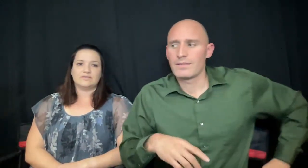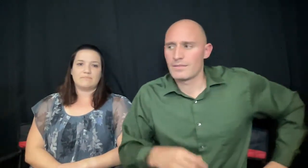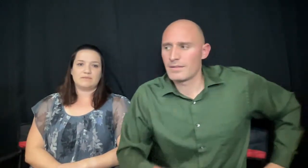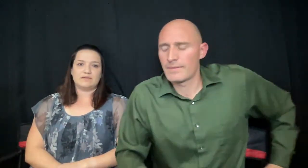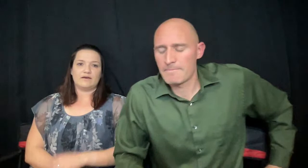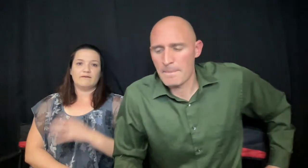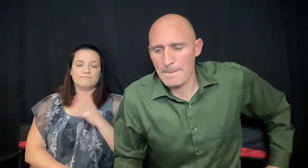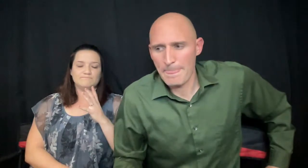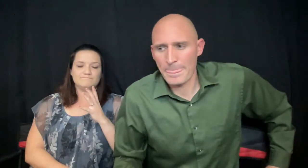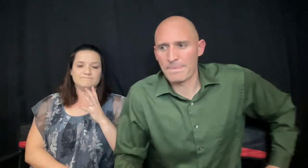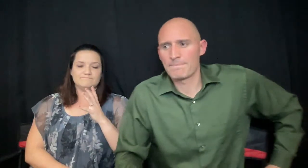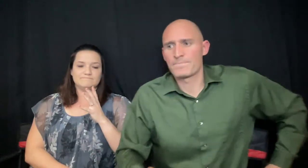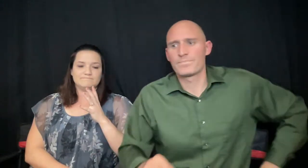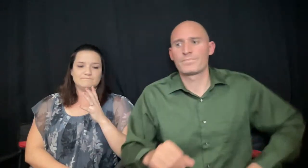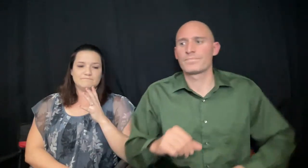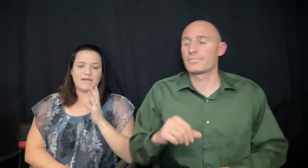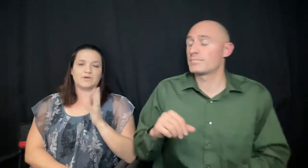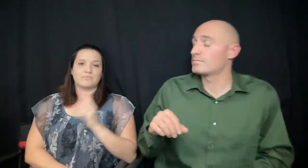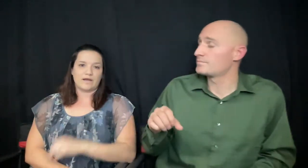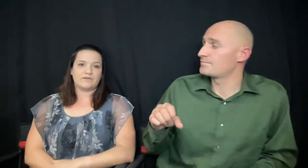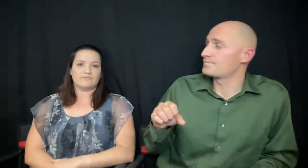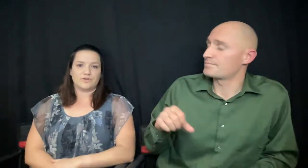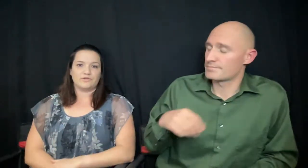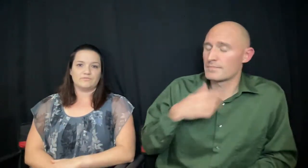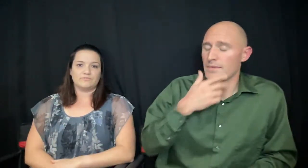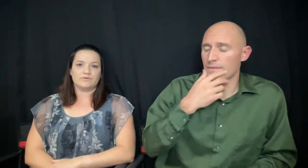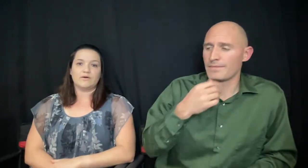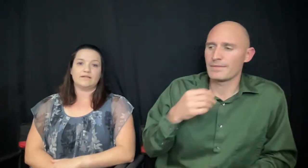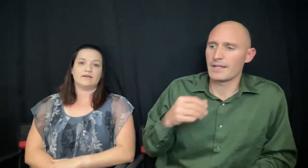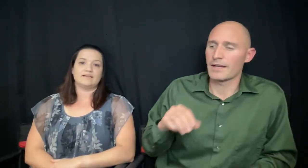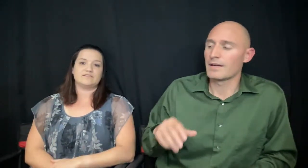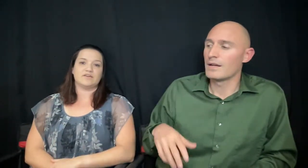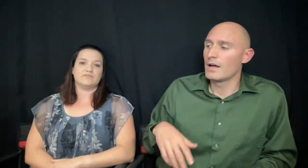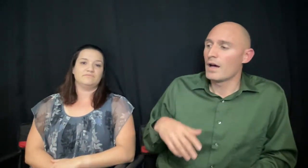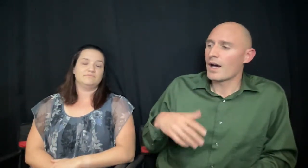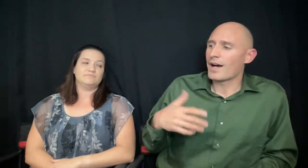that be a make or break for you. Go on. Yeah. I saw you.